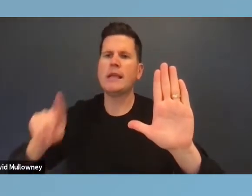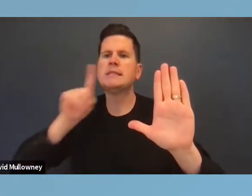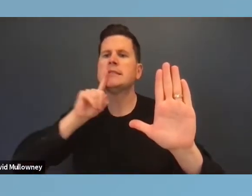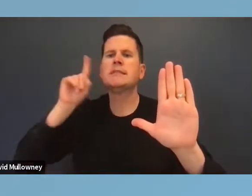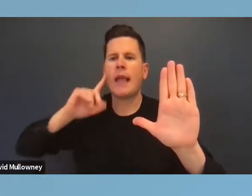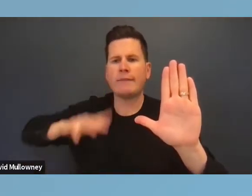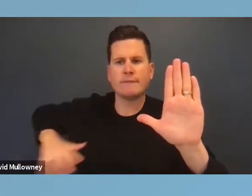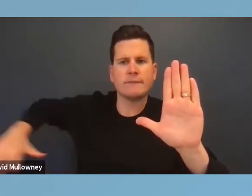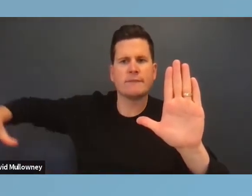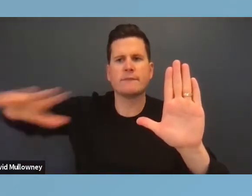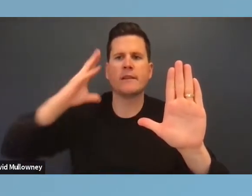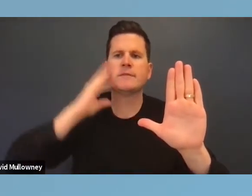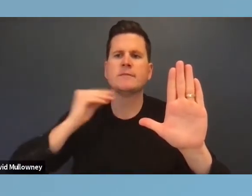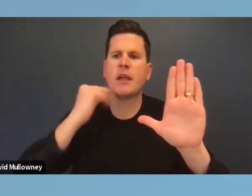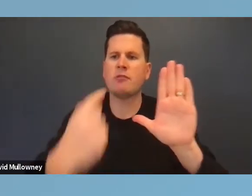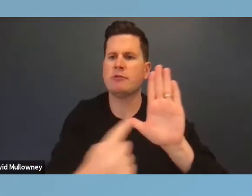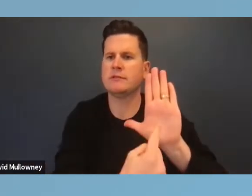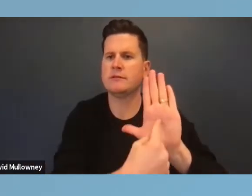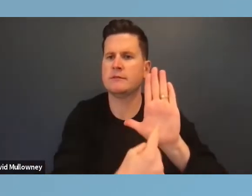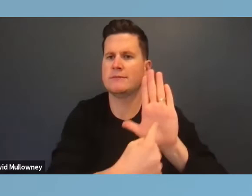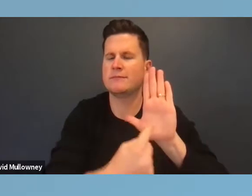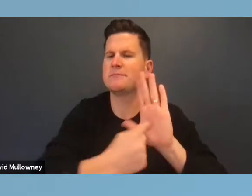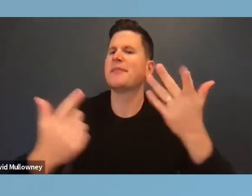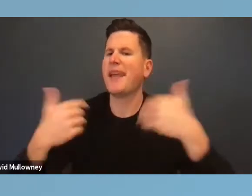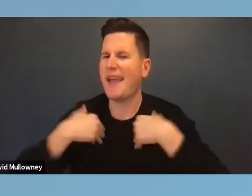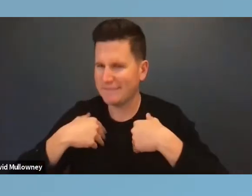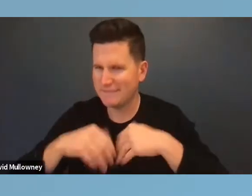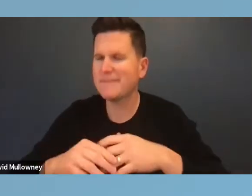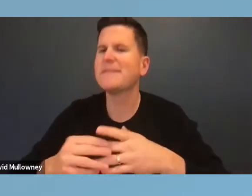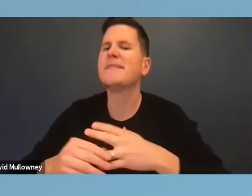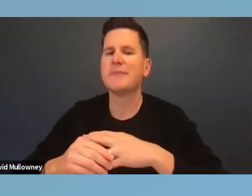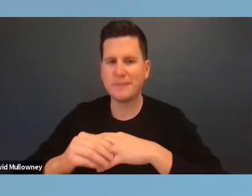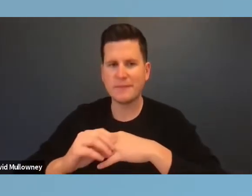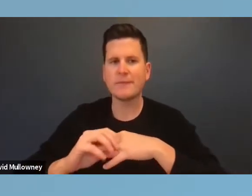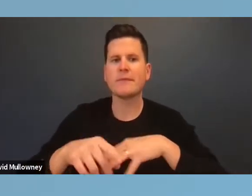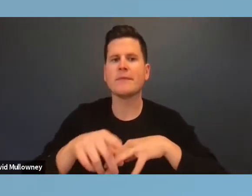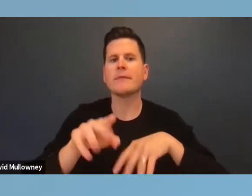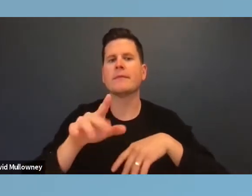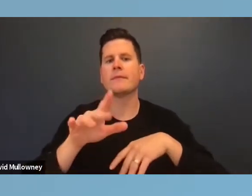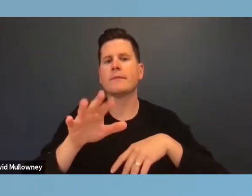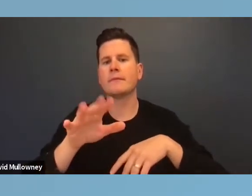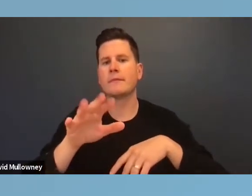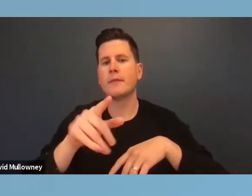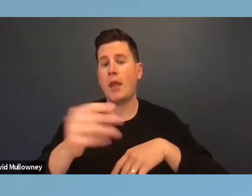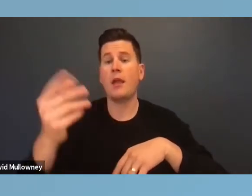that this is the deaf experience.